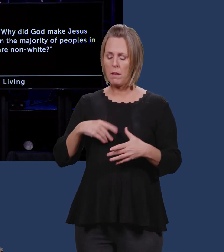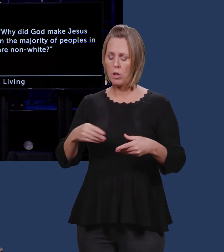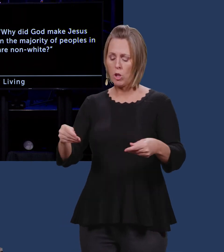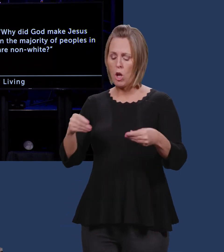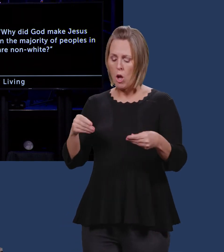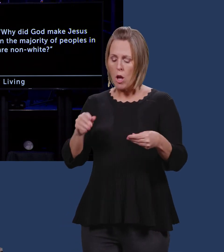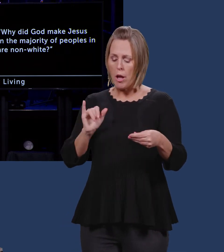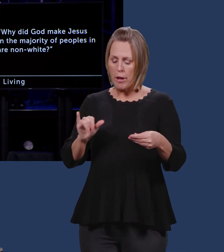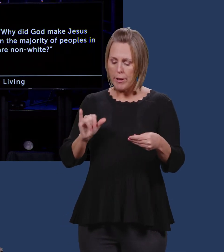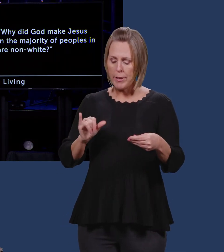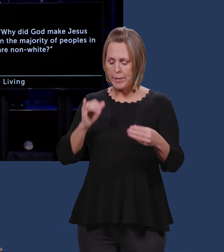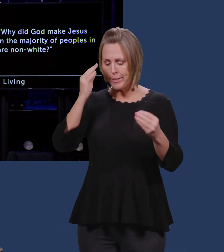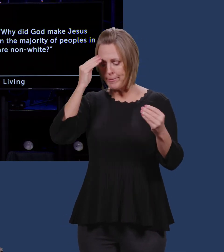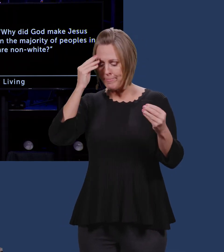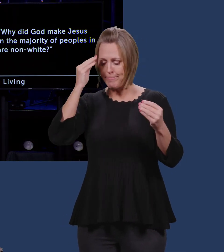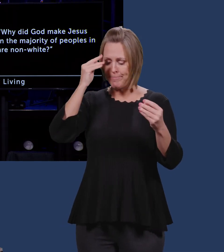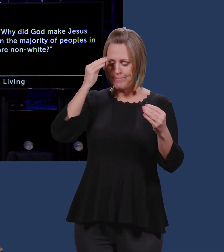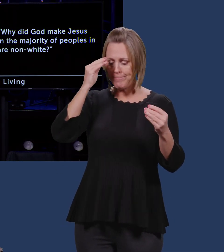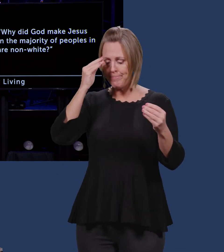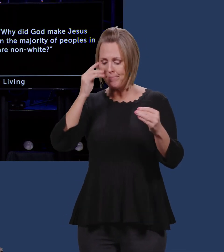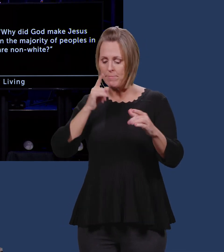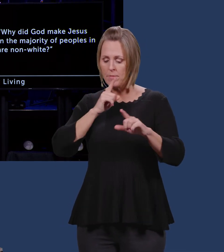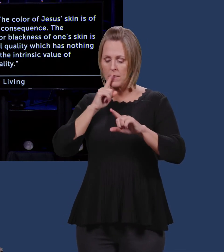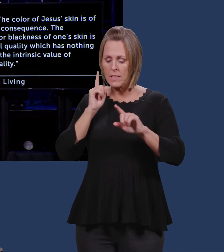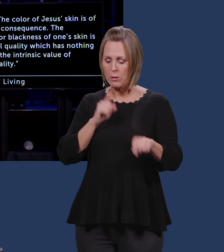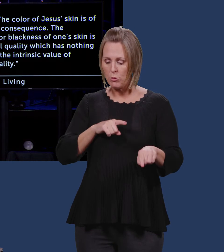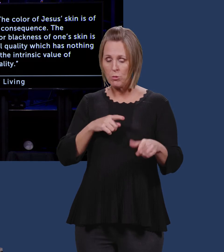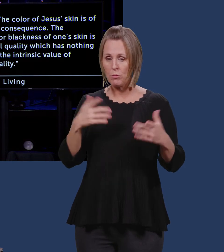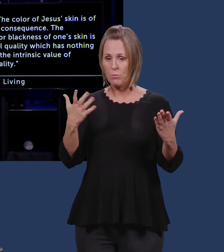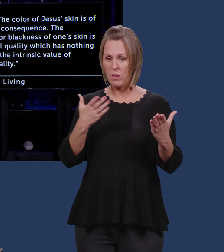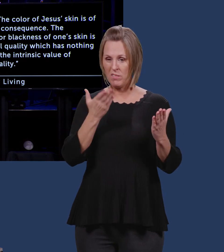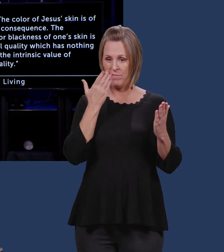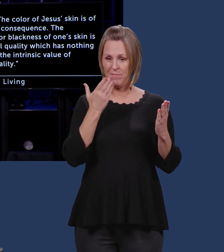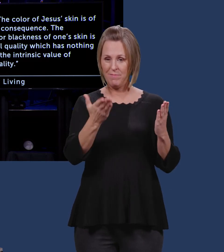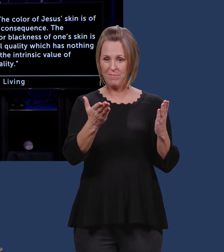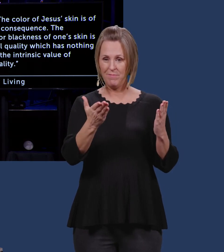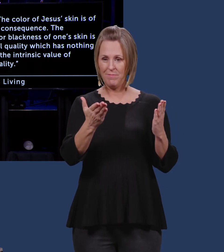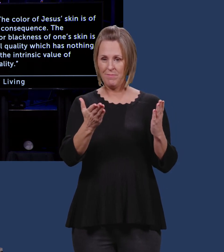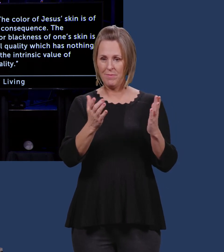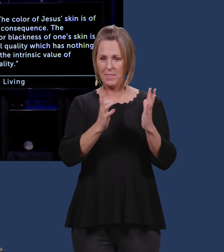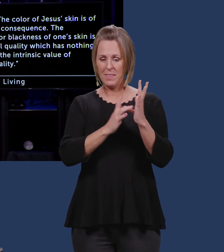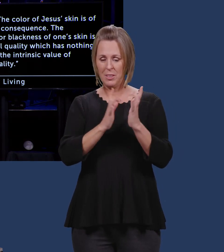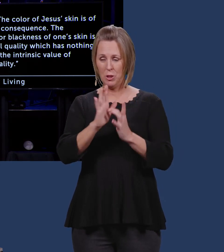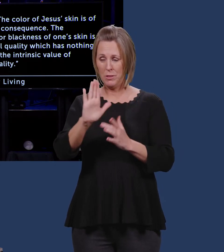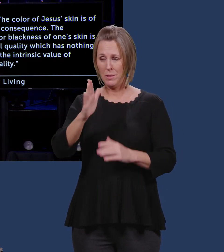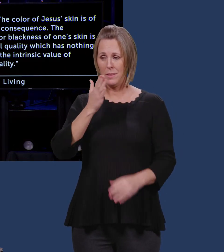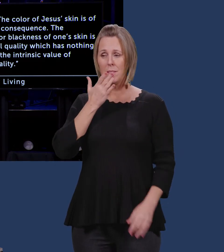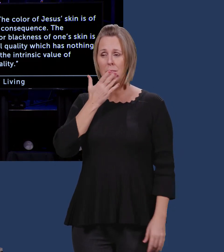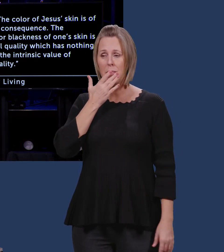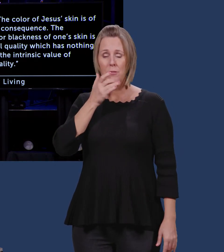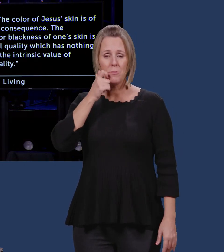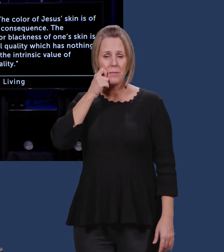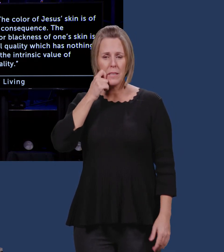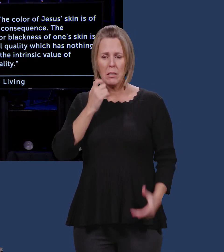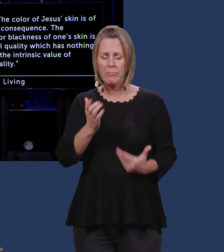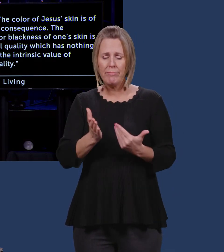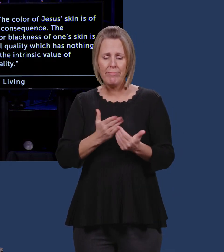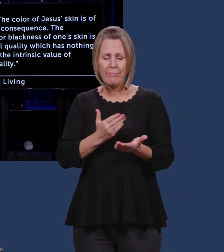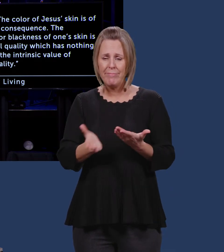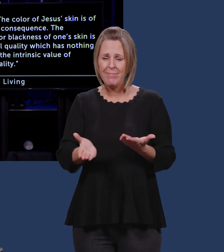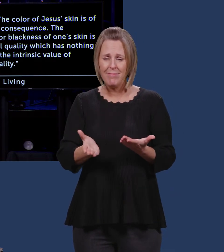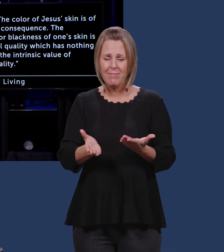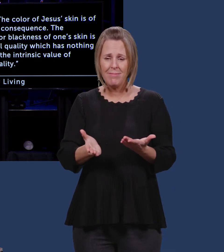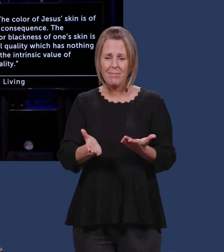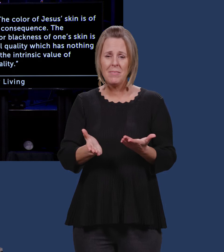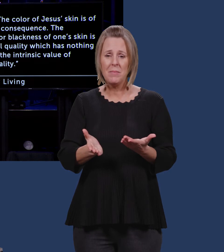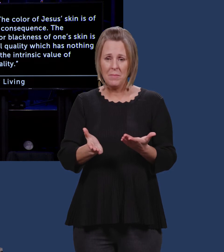would kind of expect from Dr. King if you've read him. Here's the answer. The color of Jesus' skin is of little or no